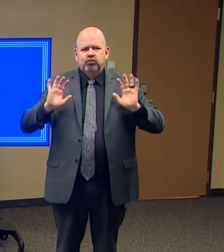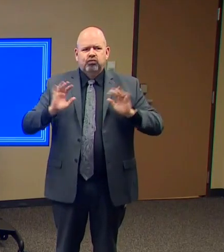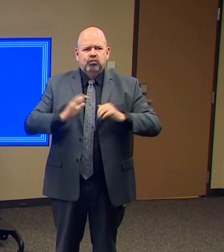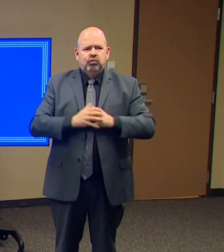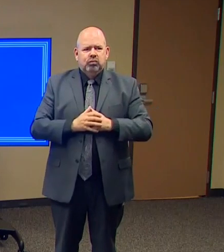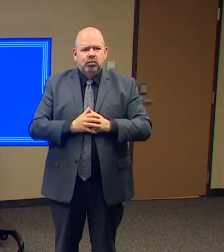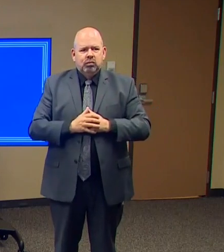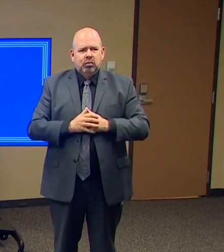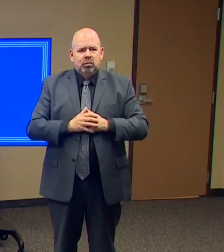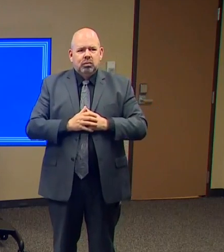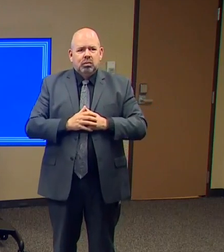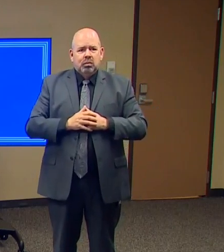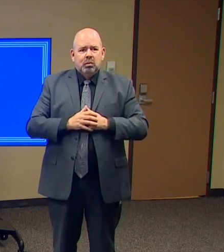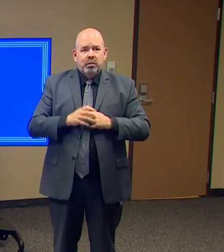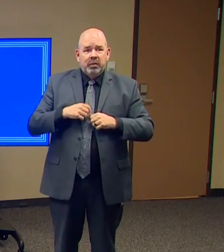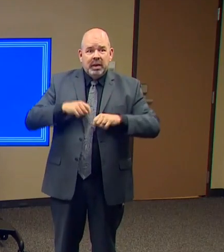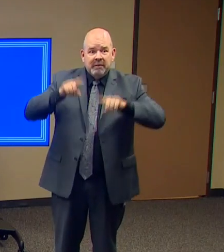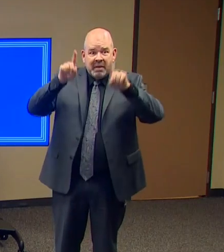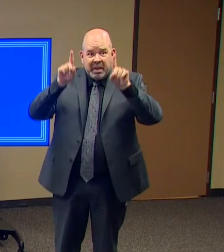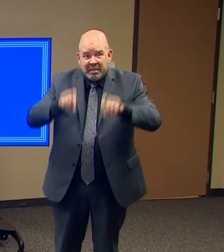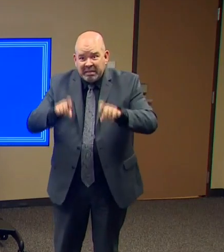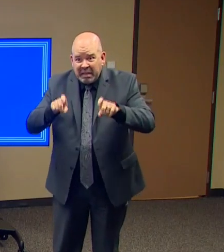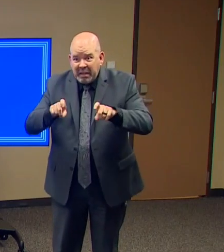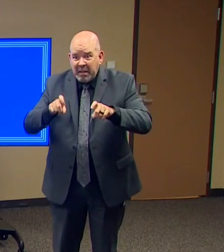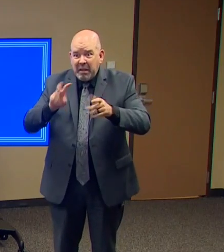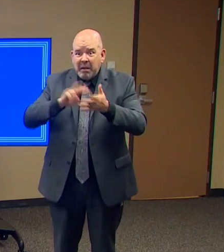It's private and it's confidential.